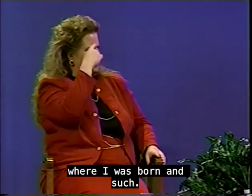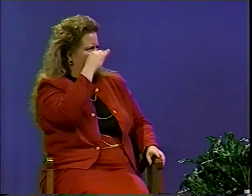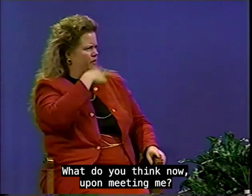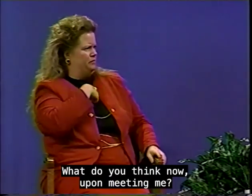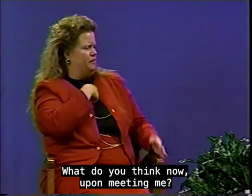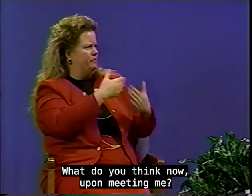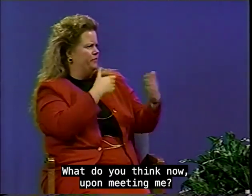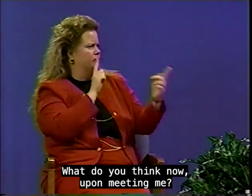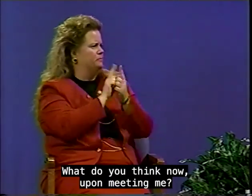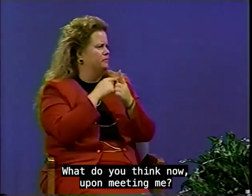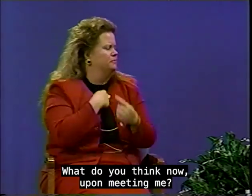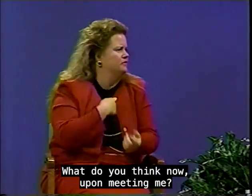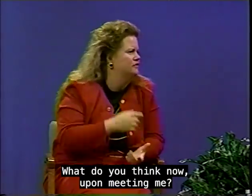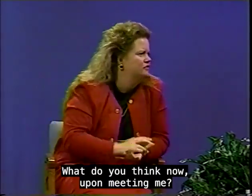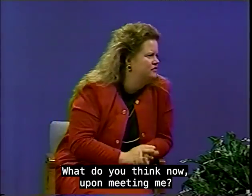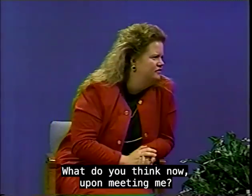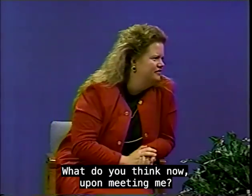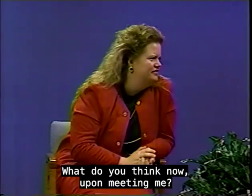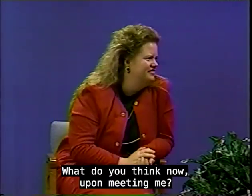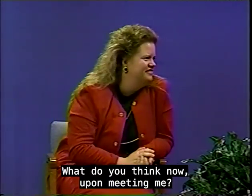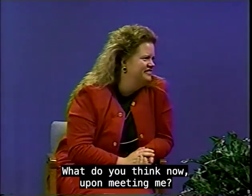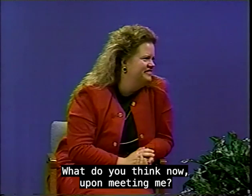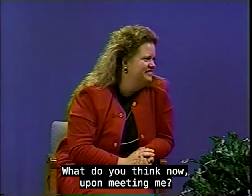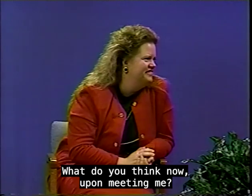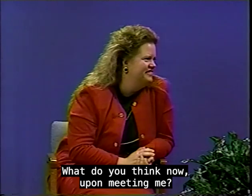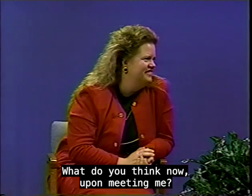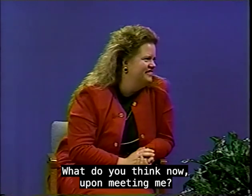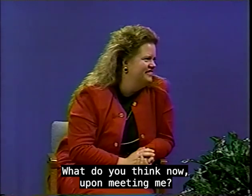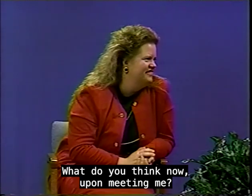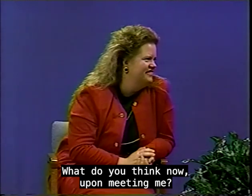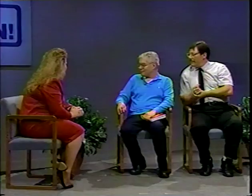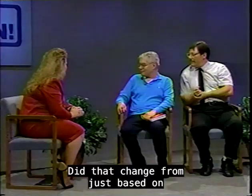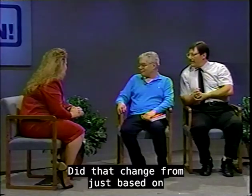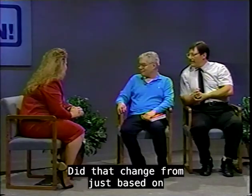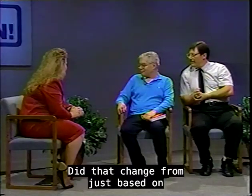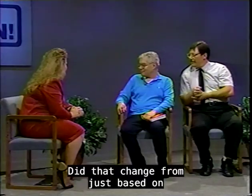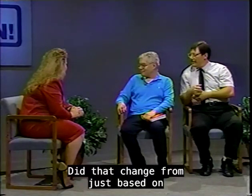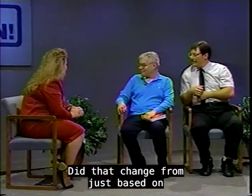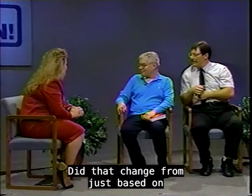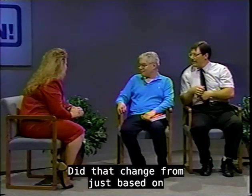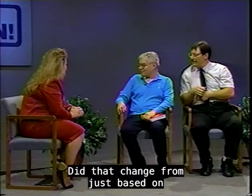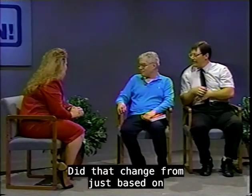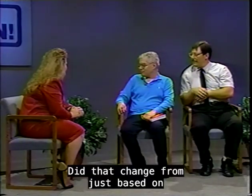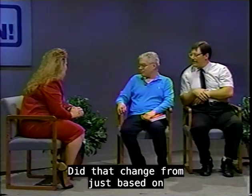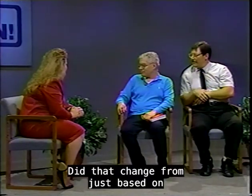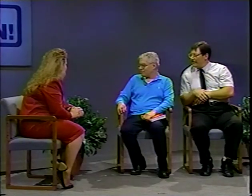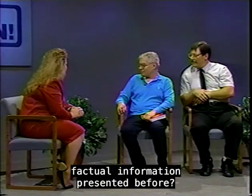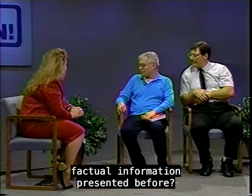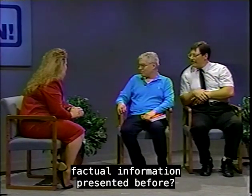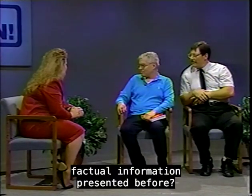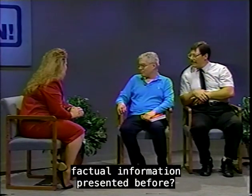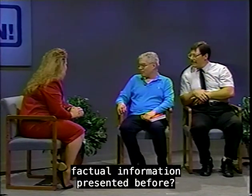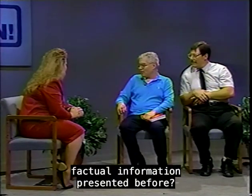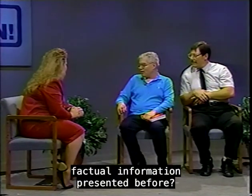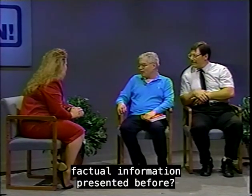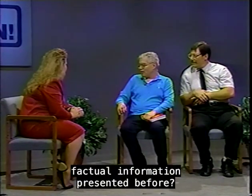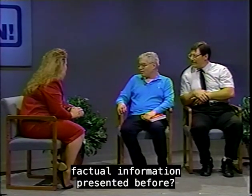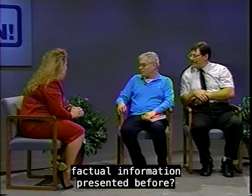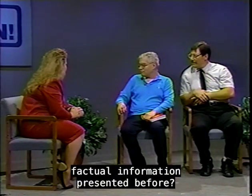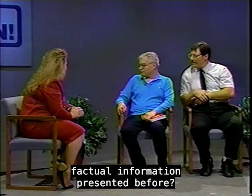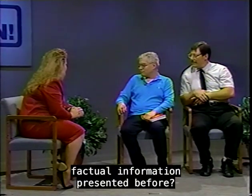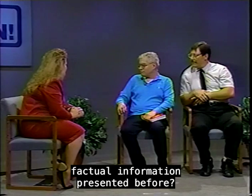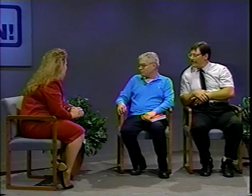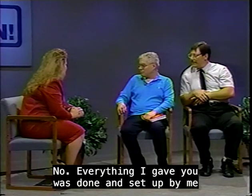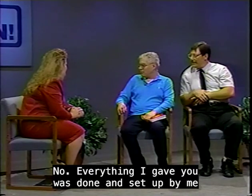such. What do you think now upon meeting me? Did that change from just based on factual information